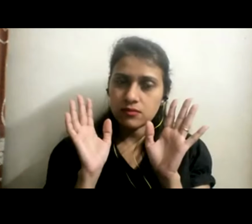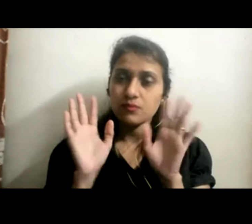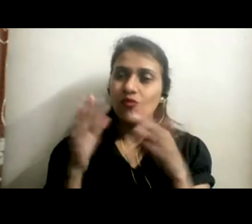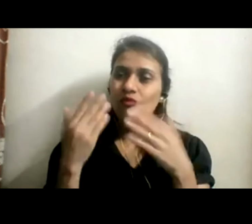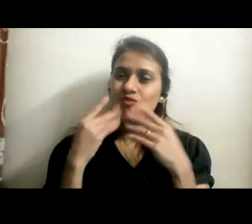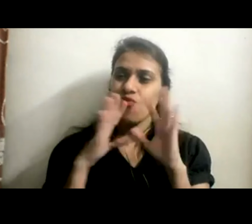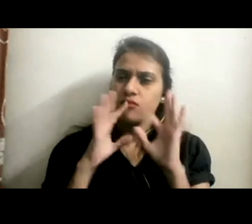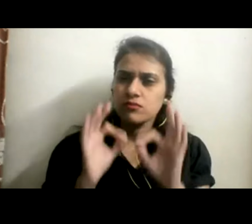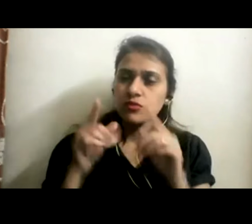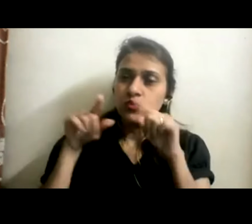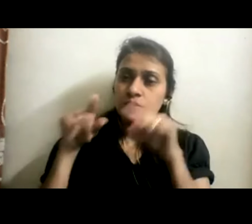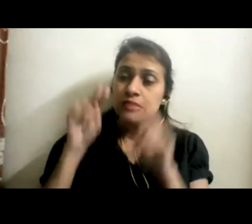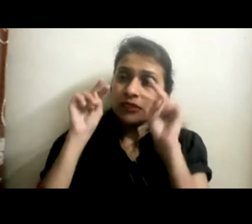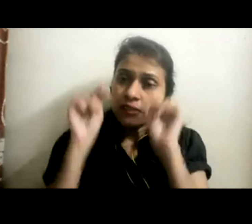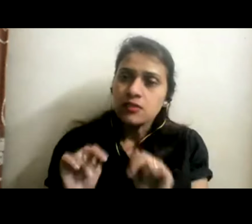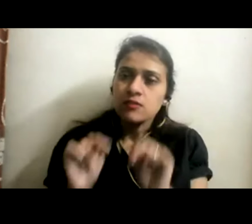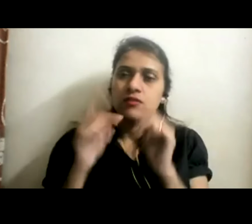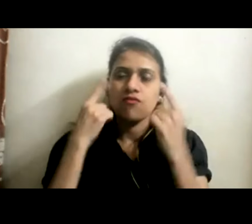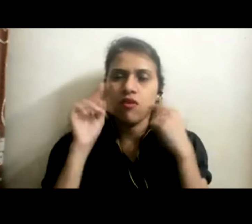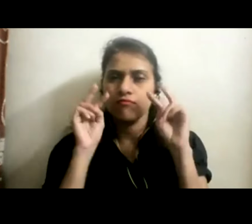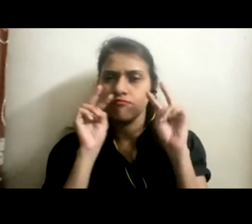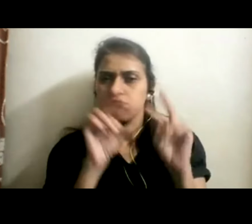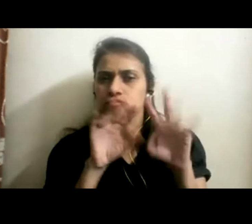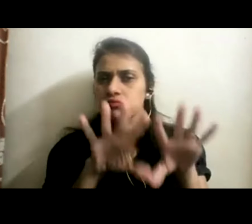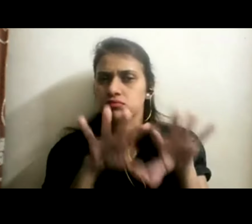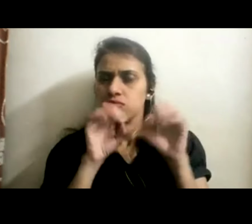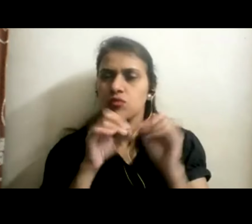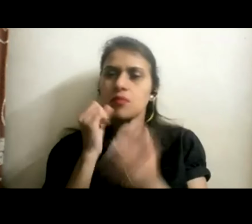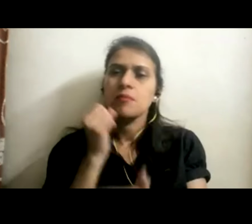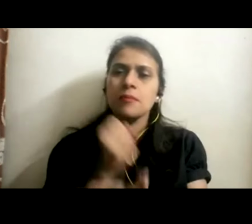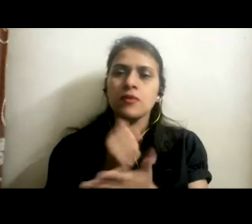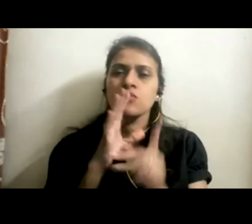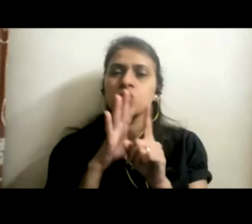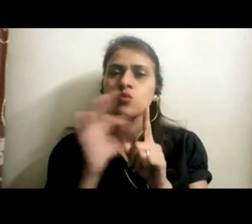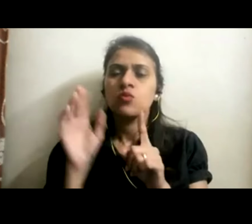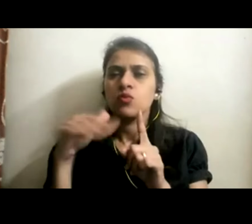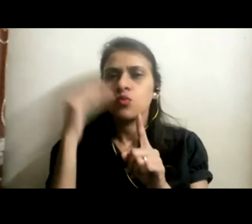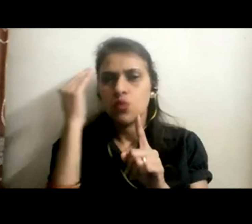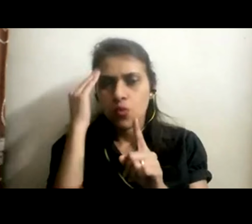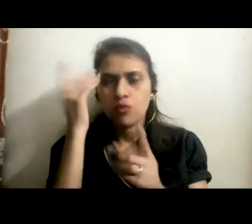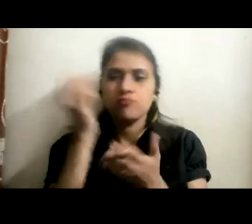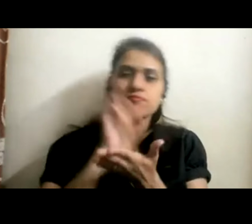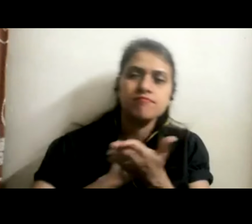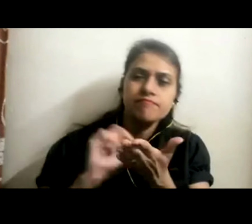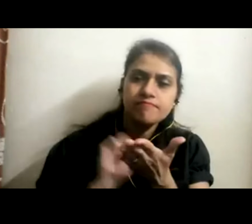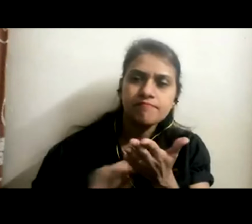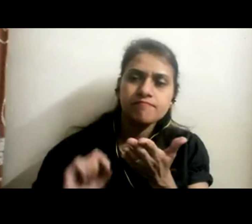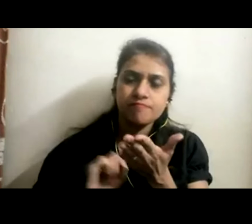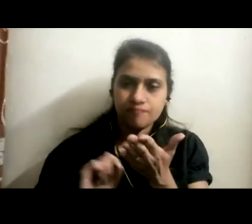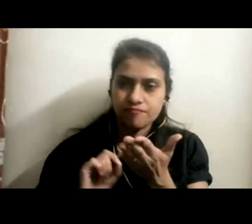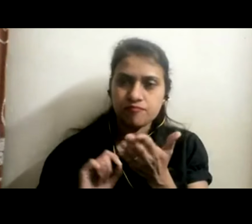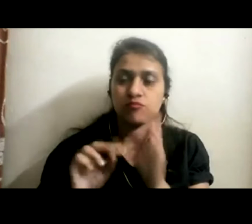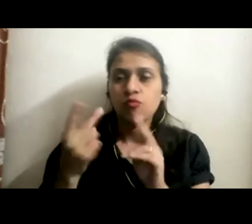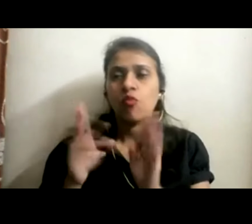observe, and you actually make observations regarding those particular things. You make notes, or maybe record